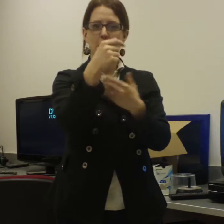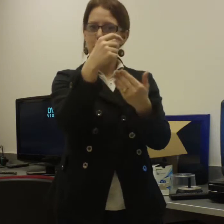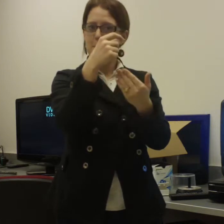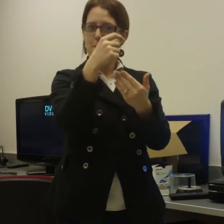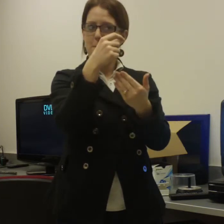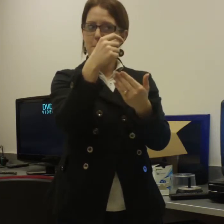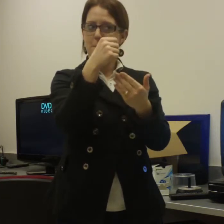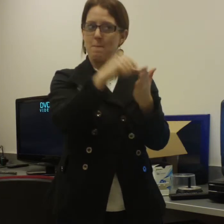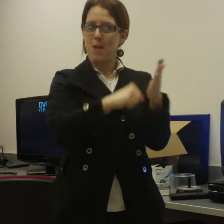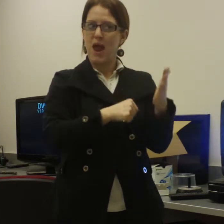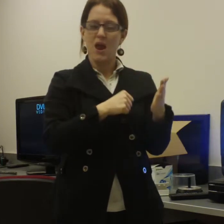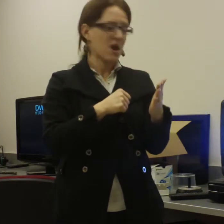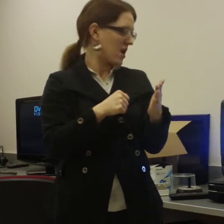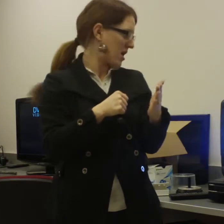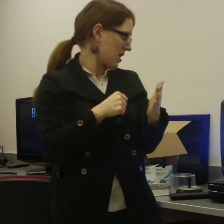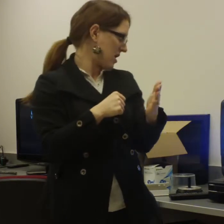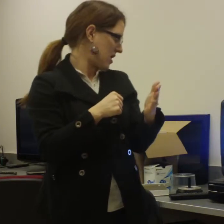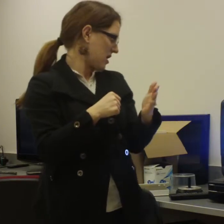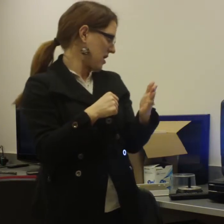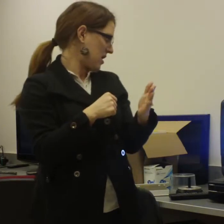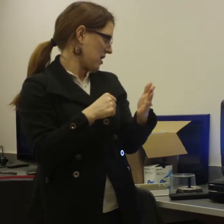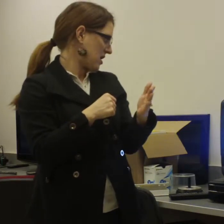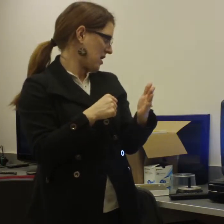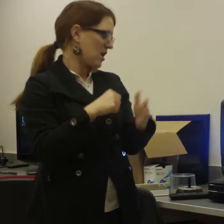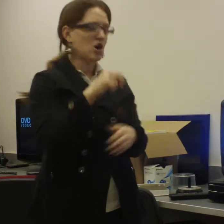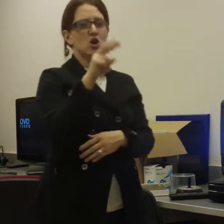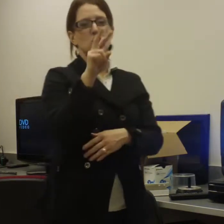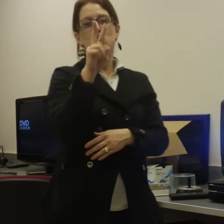thank you. Well, actually, I want you at 265, 264.